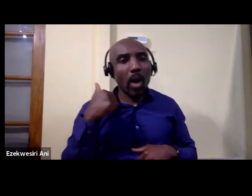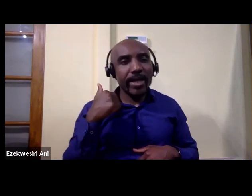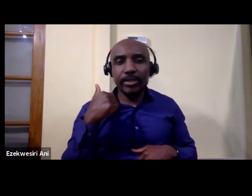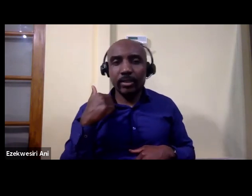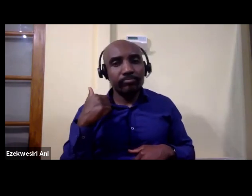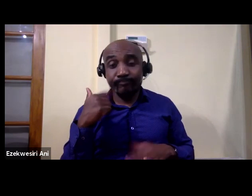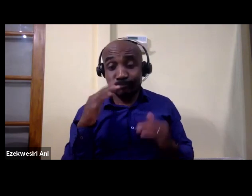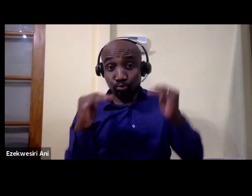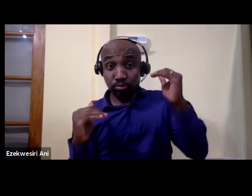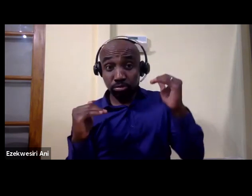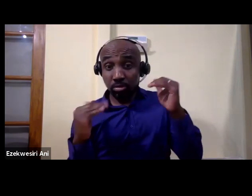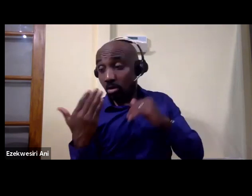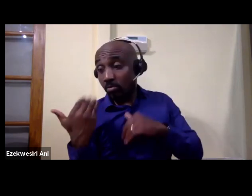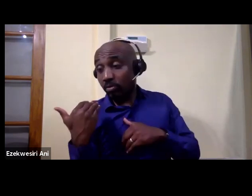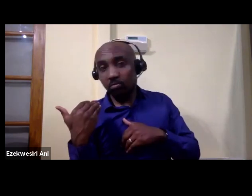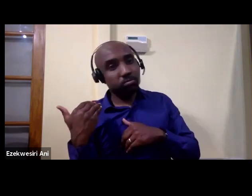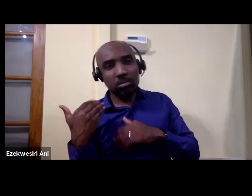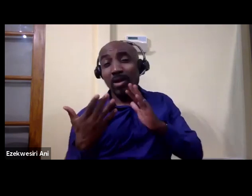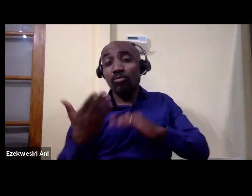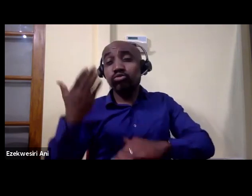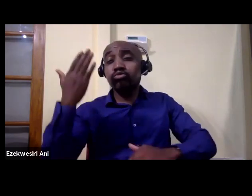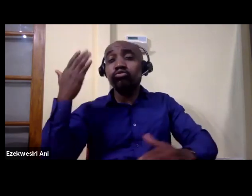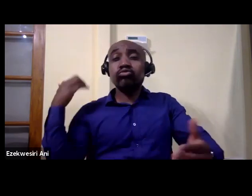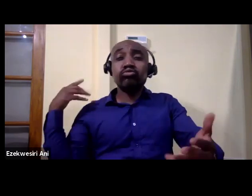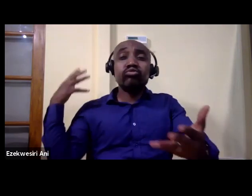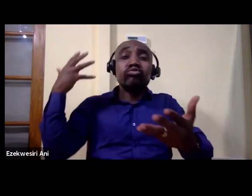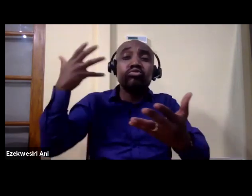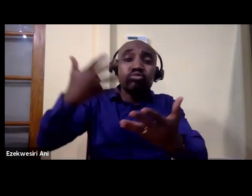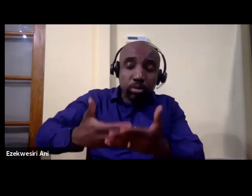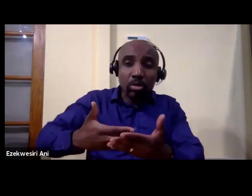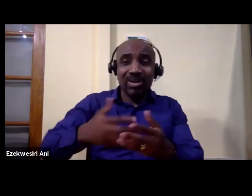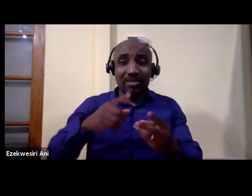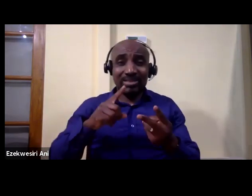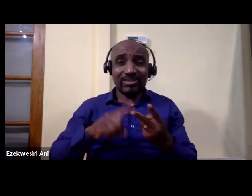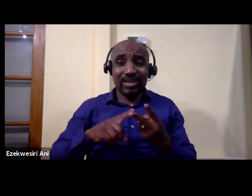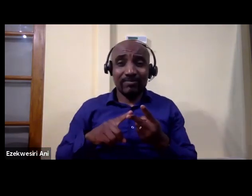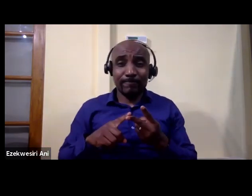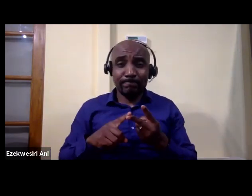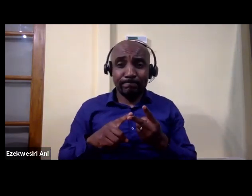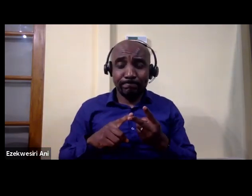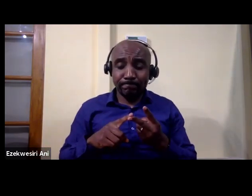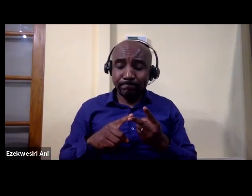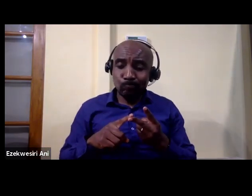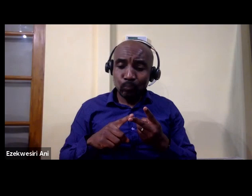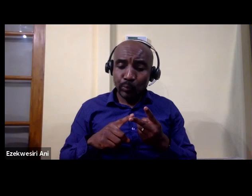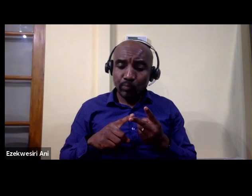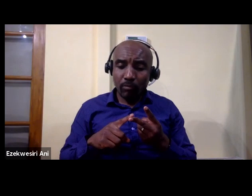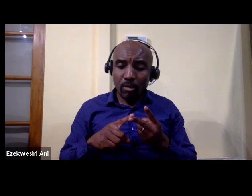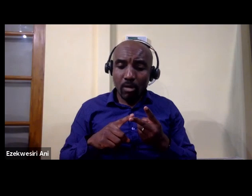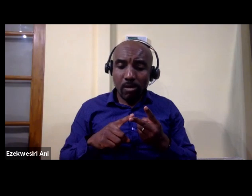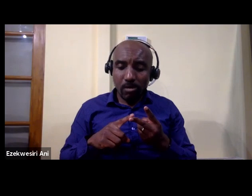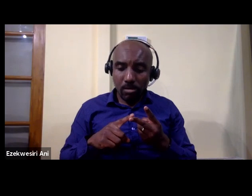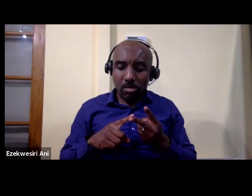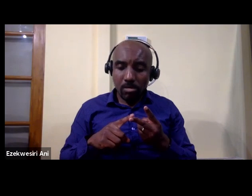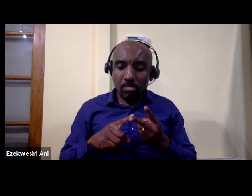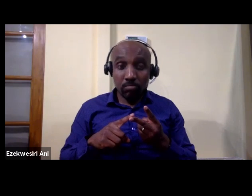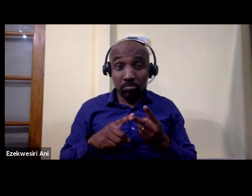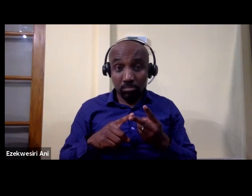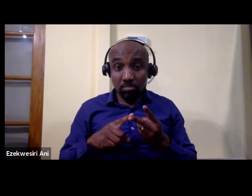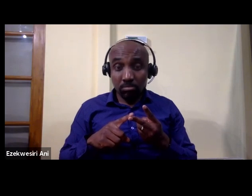long time, but have been deepened by particularly the party that's running this